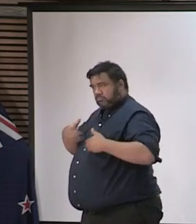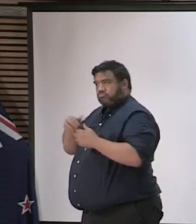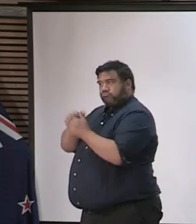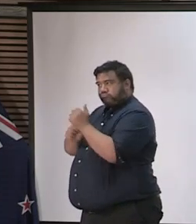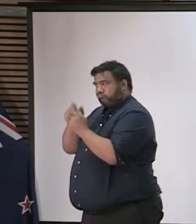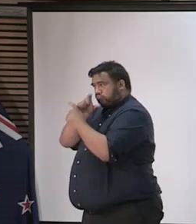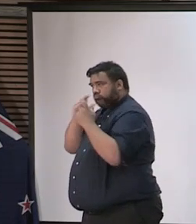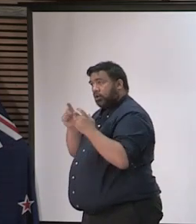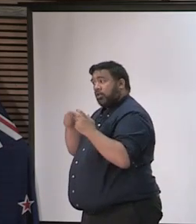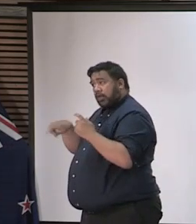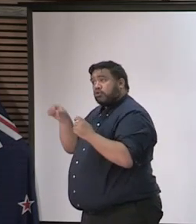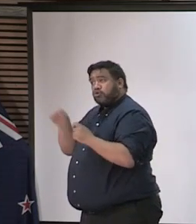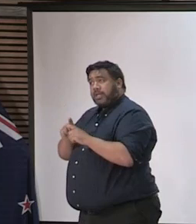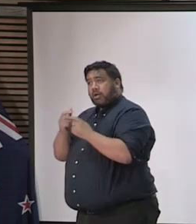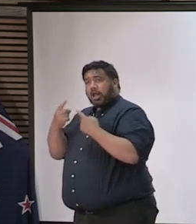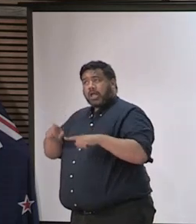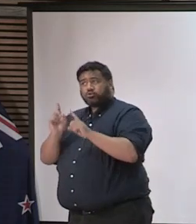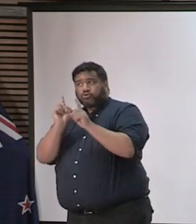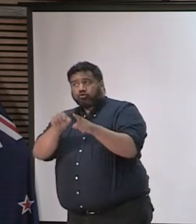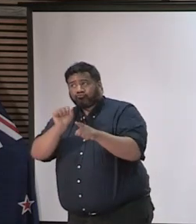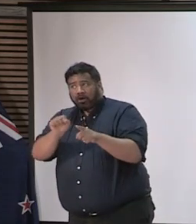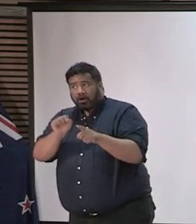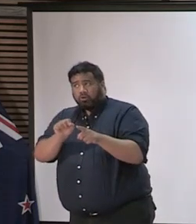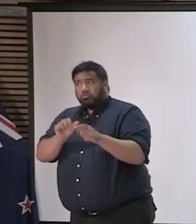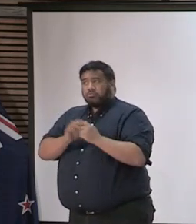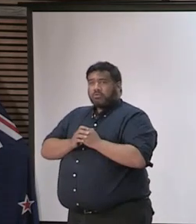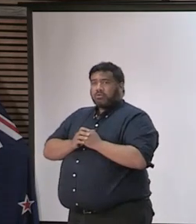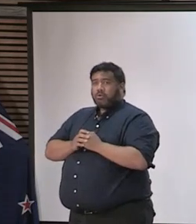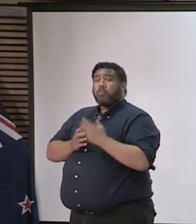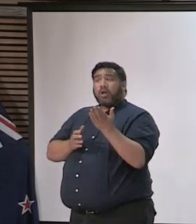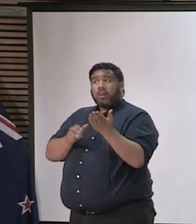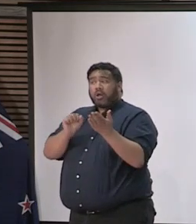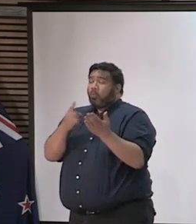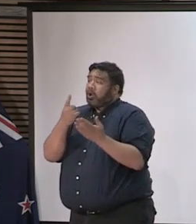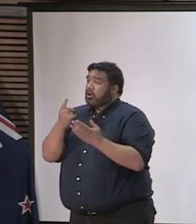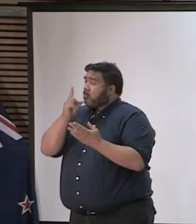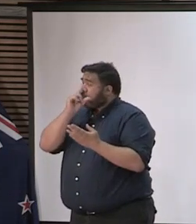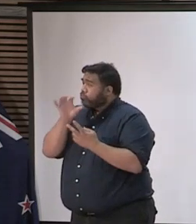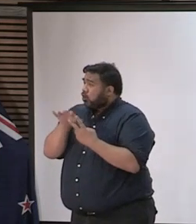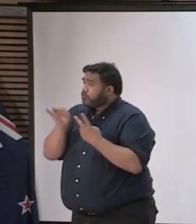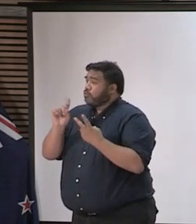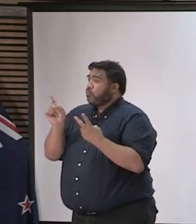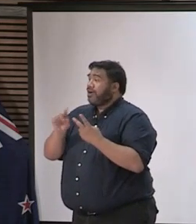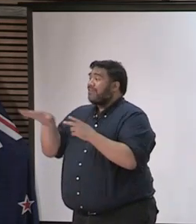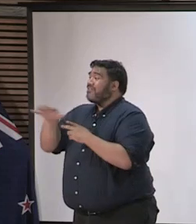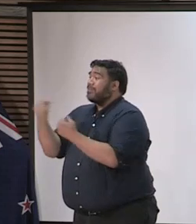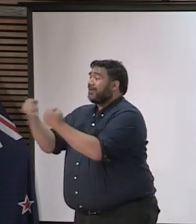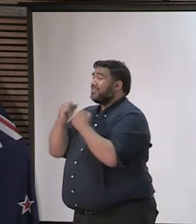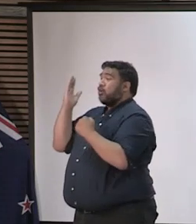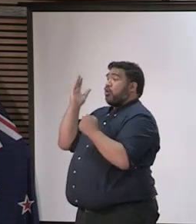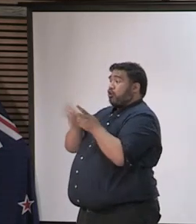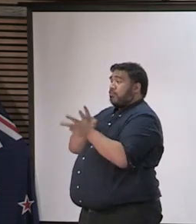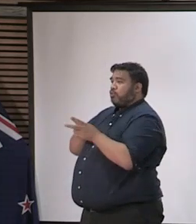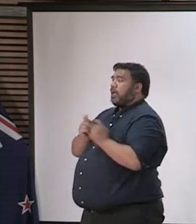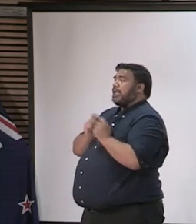alone without their families? Yes, so the work is cracking along, and that is one option, is to make PPE available for family members in that situation.